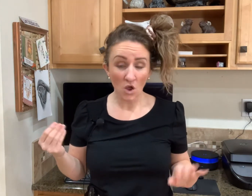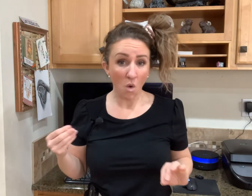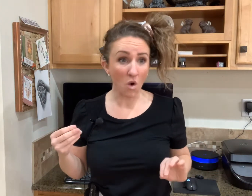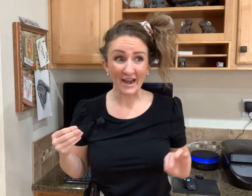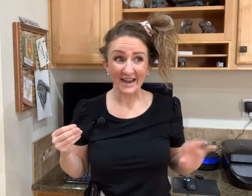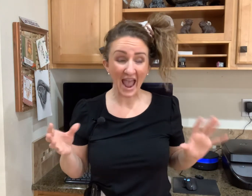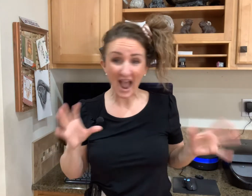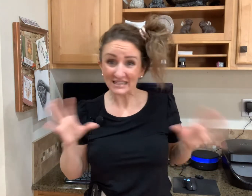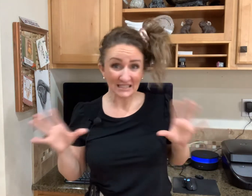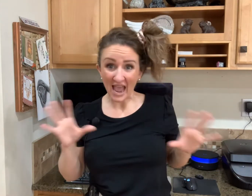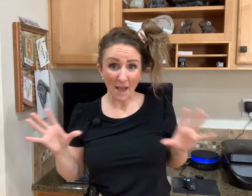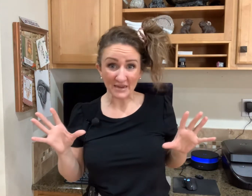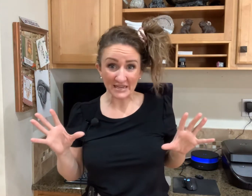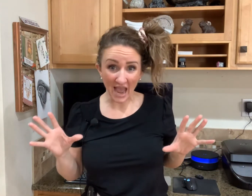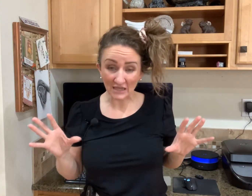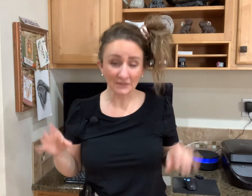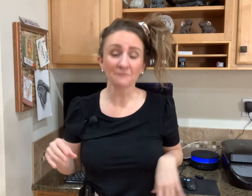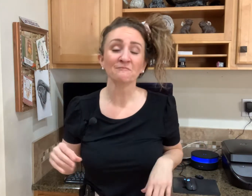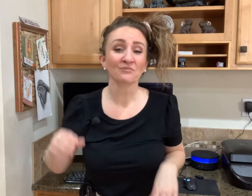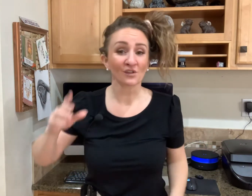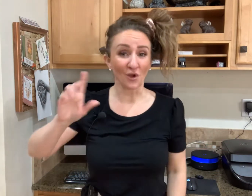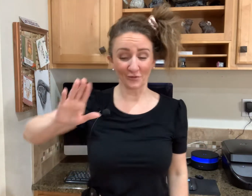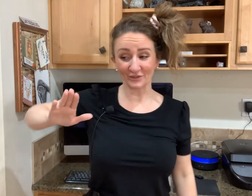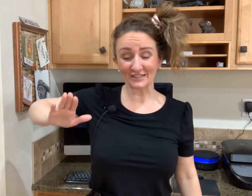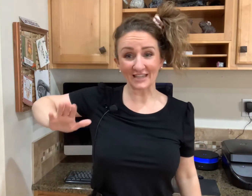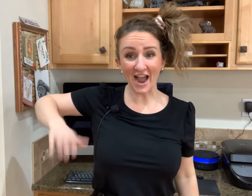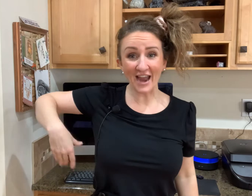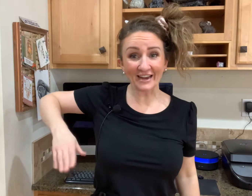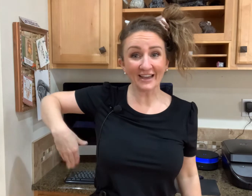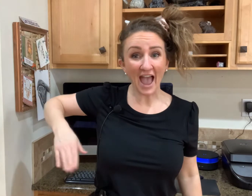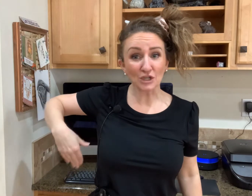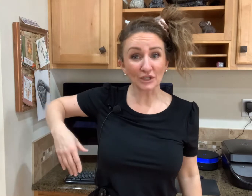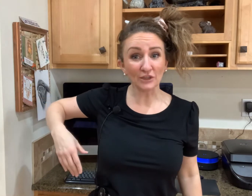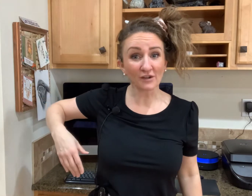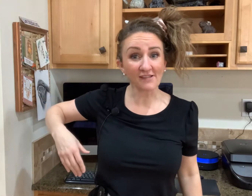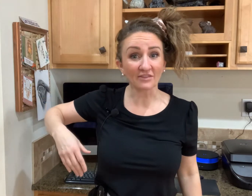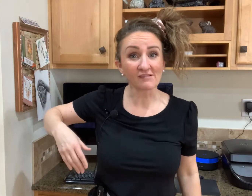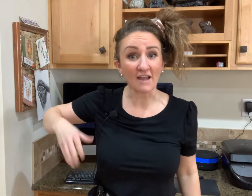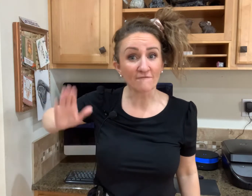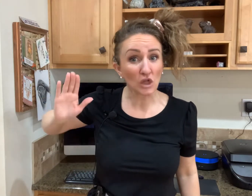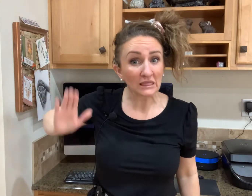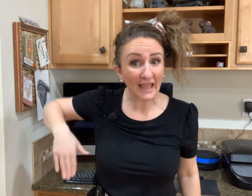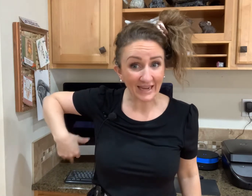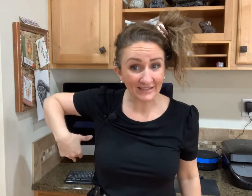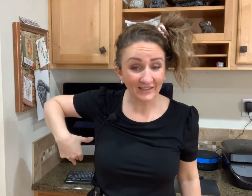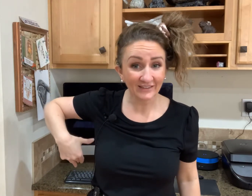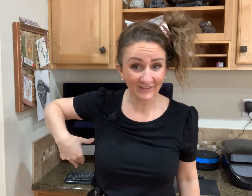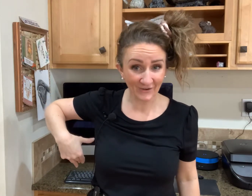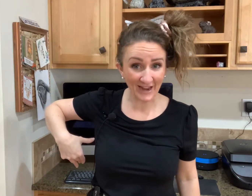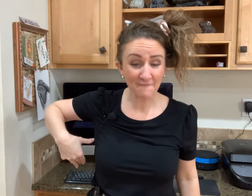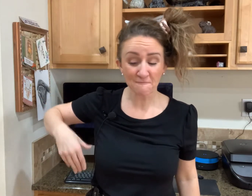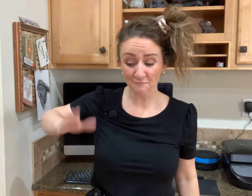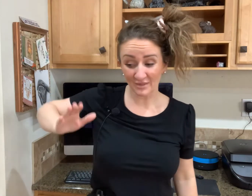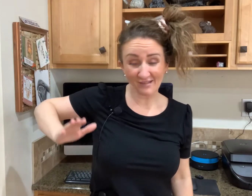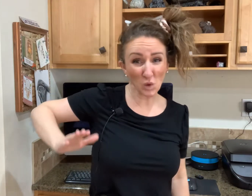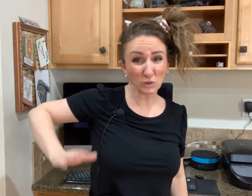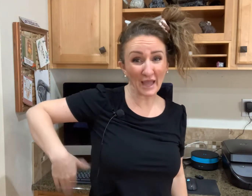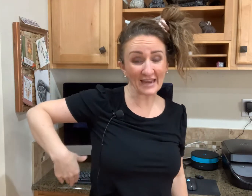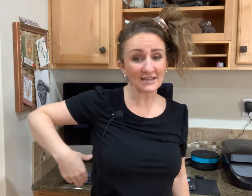or it hasn't happened yet. So the sign actually looks like the sign for late, right? So late,